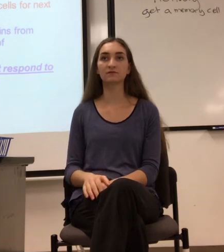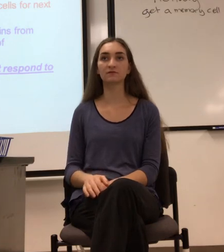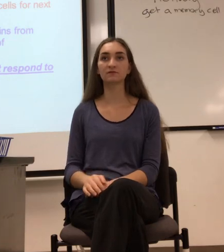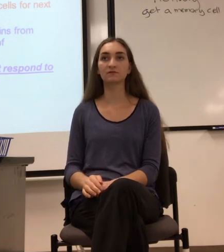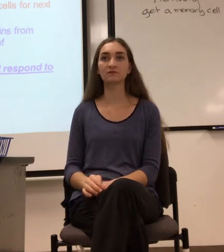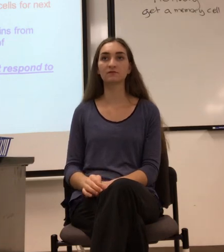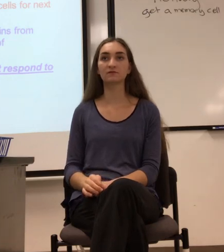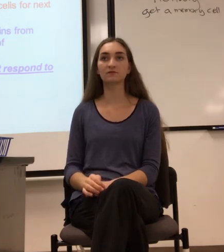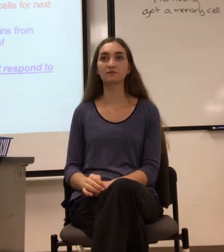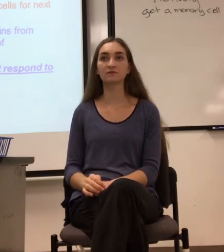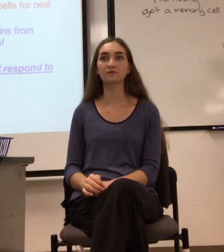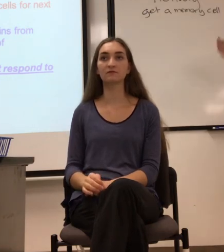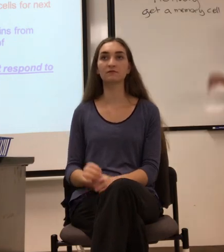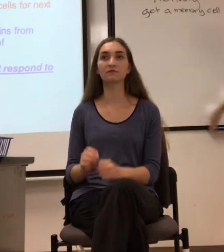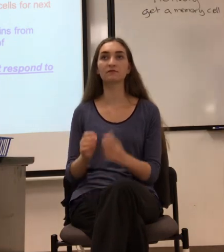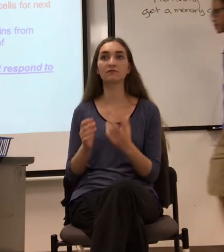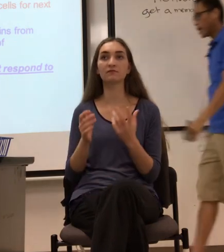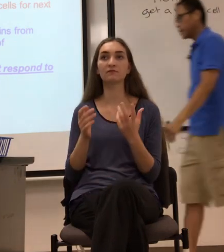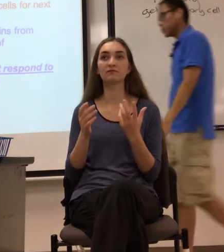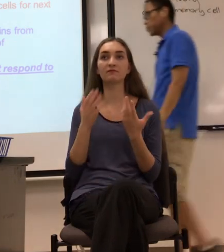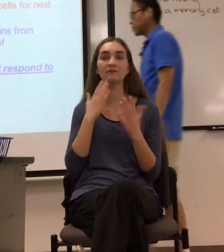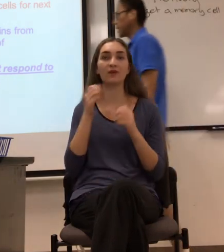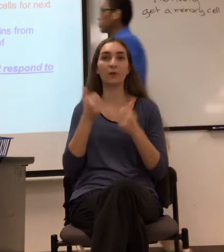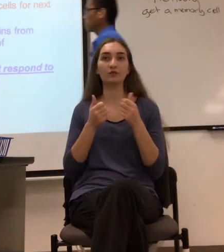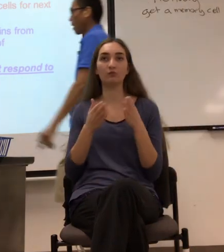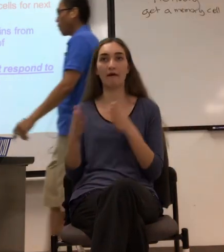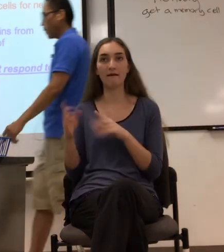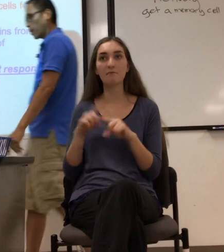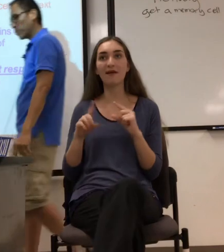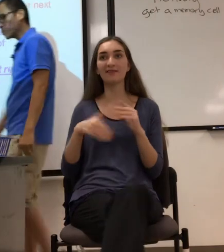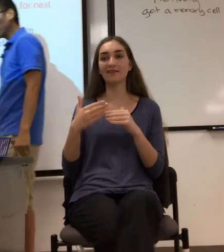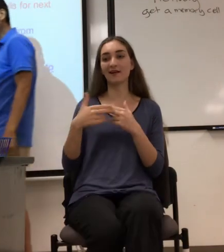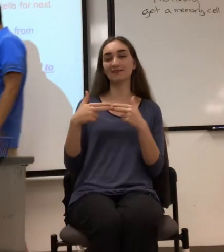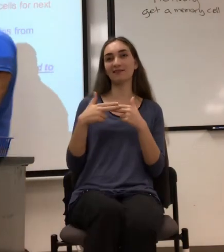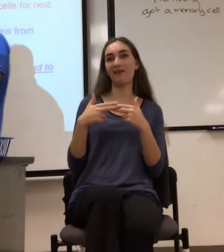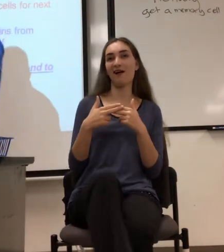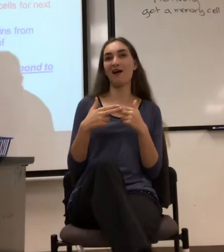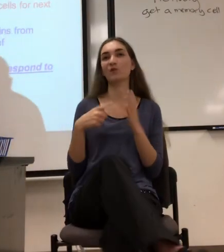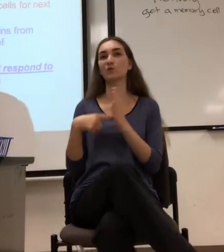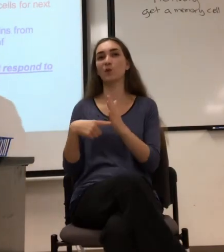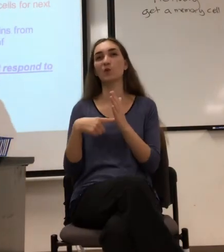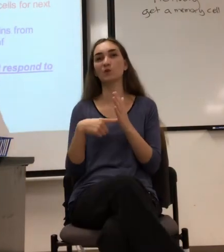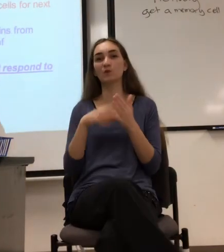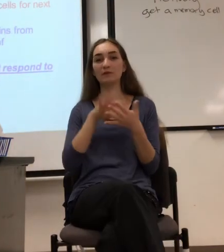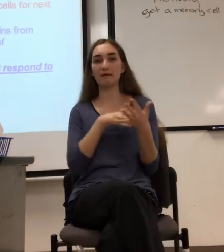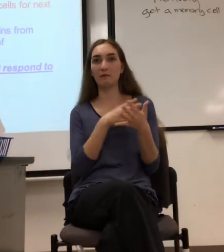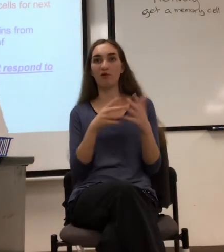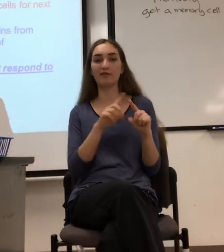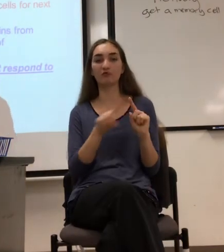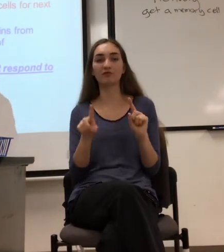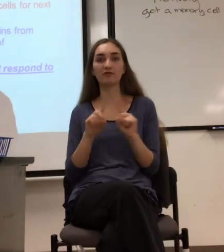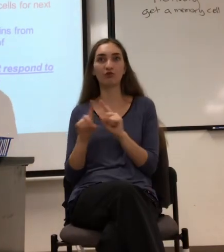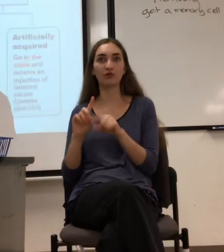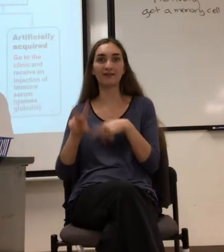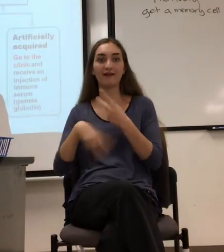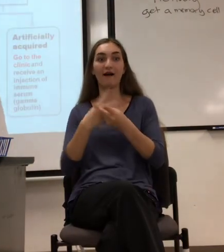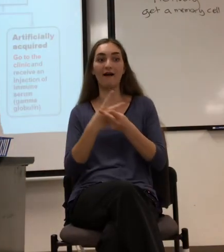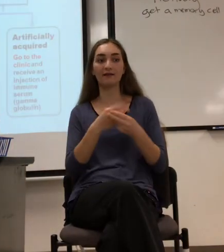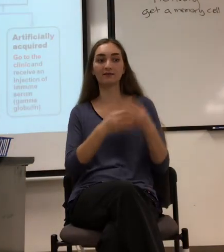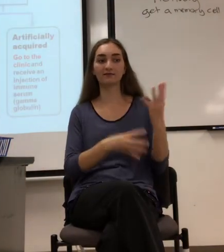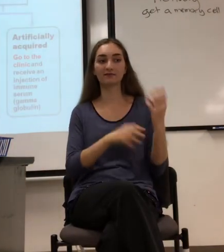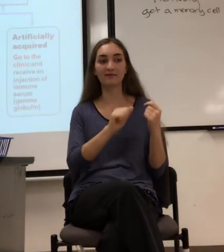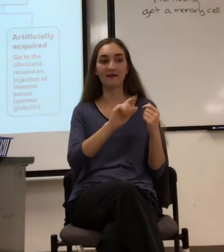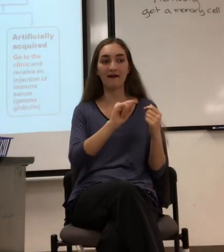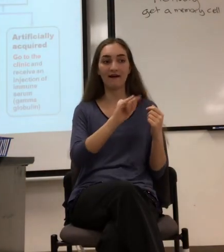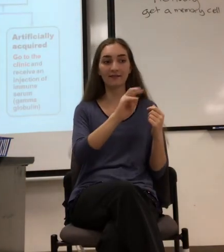However, which way? Actually, the next slide shows tables it out better. There's different kinds of active and passive.